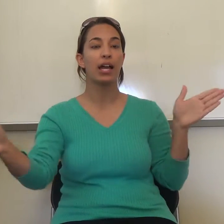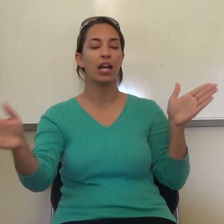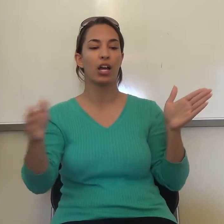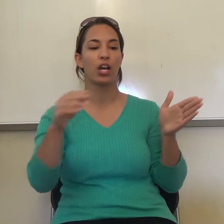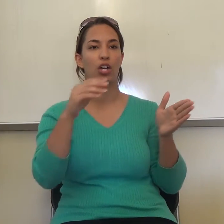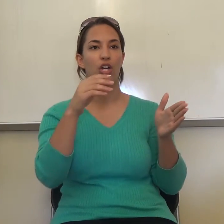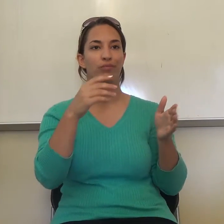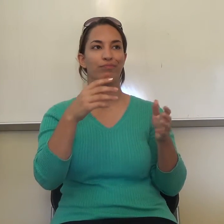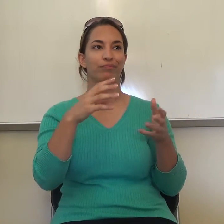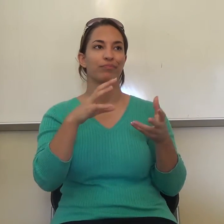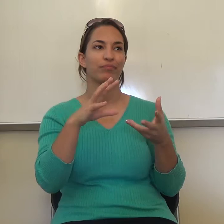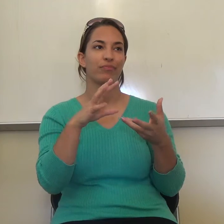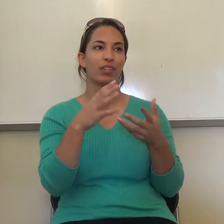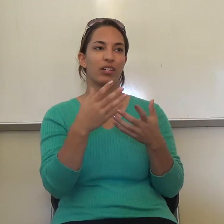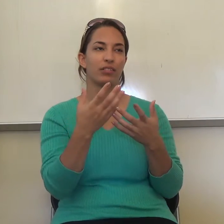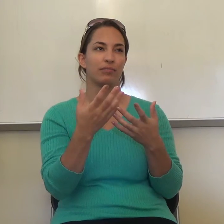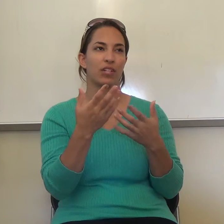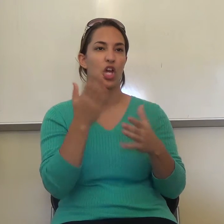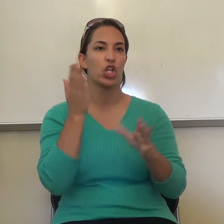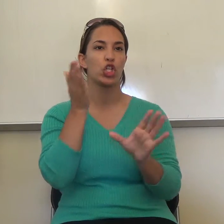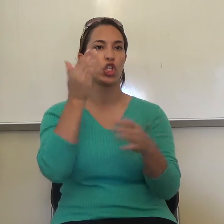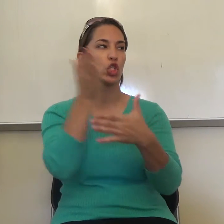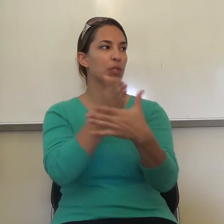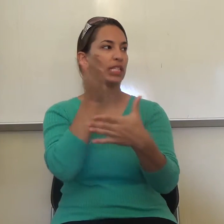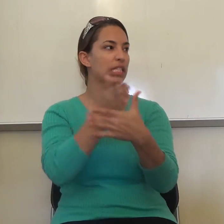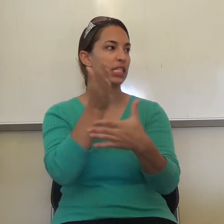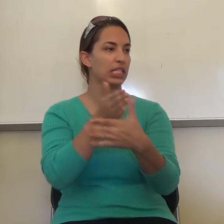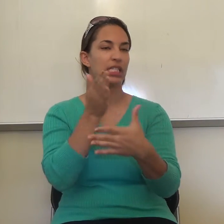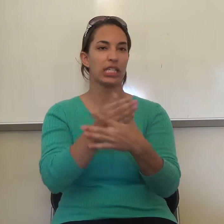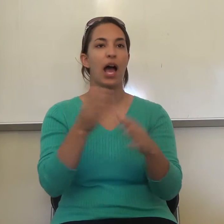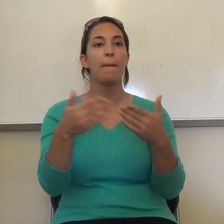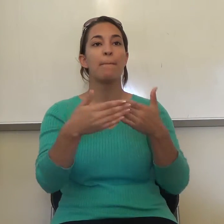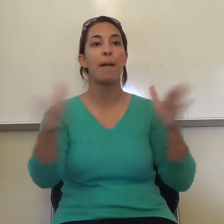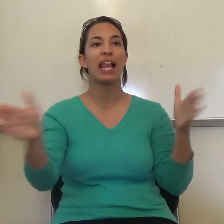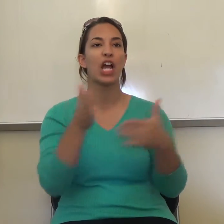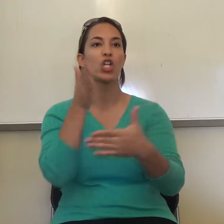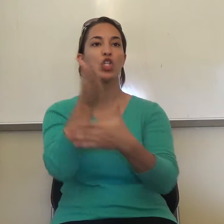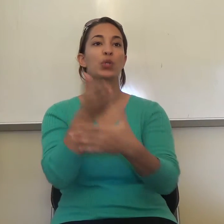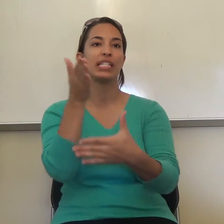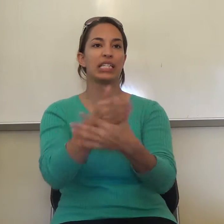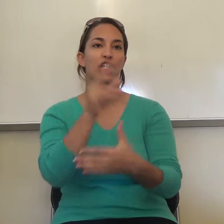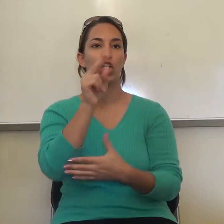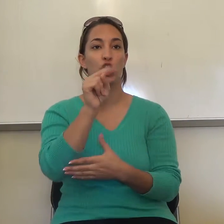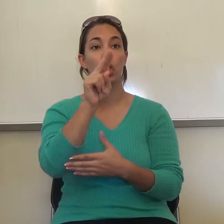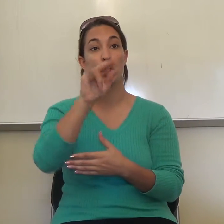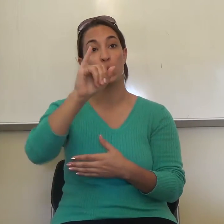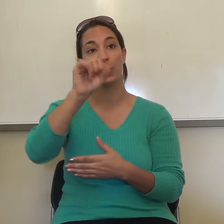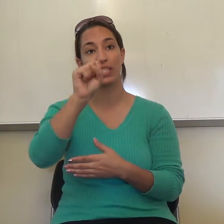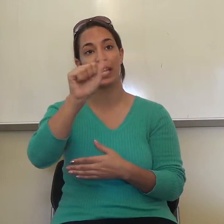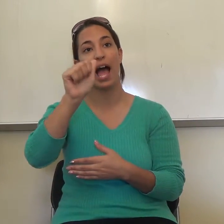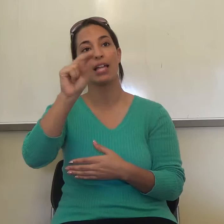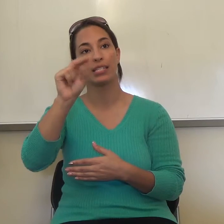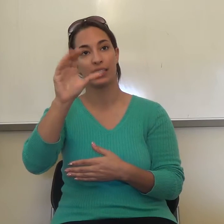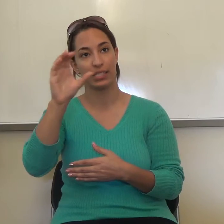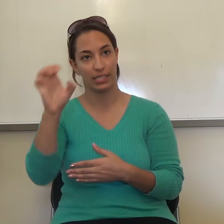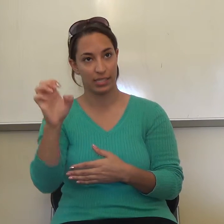nuisance suits. So that's kind of interesting. They're not filing because people are getting killed. They're filing because it